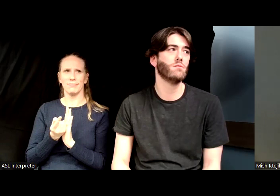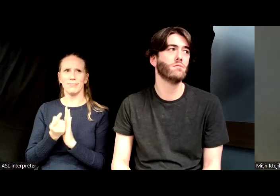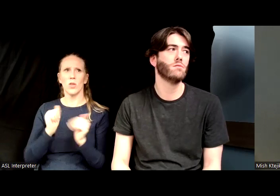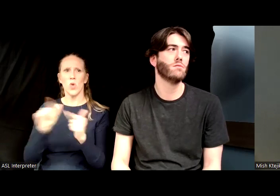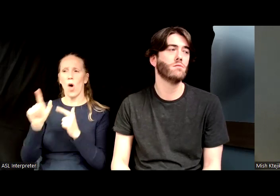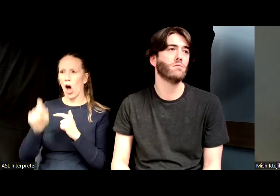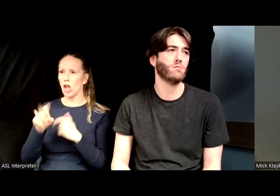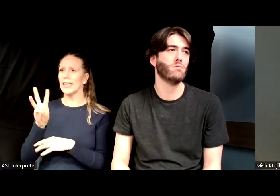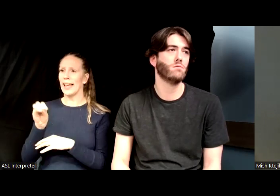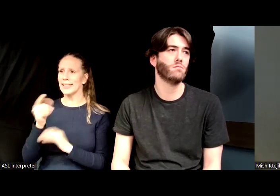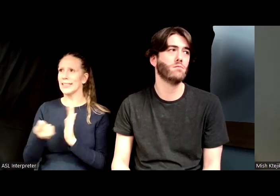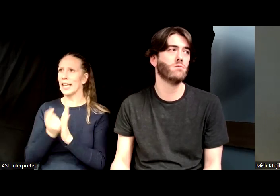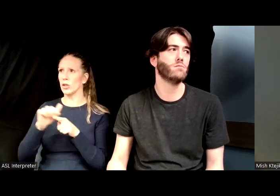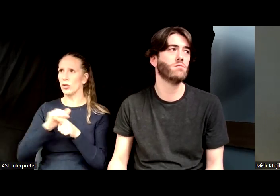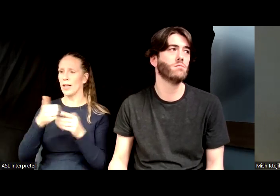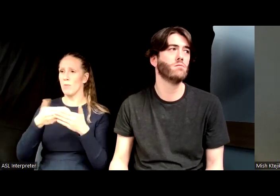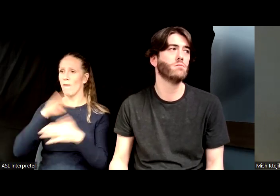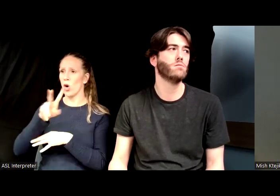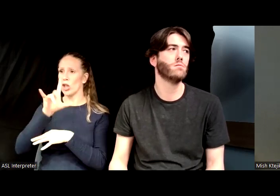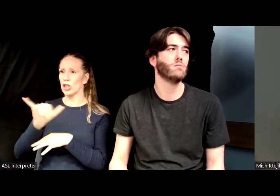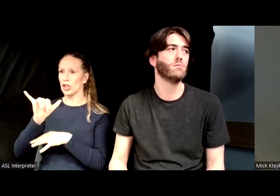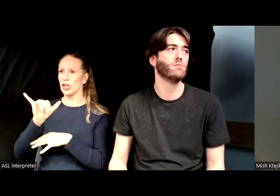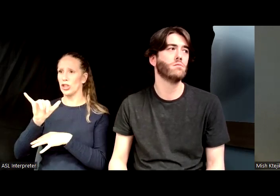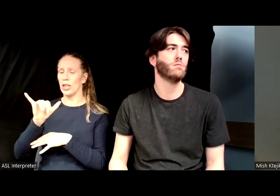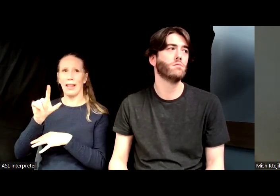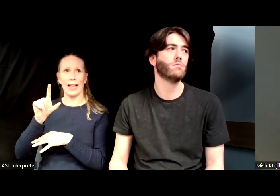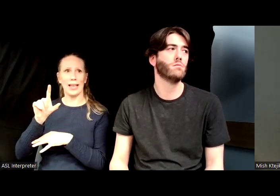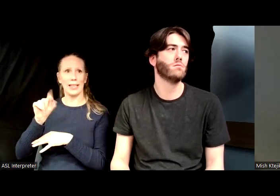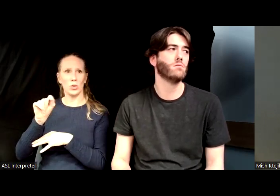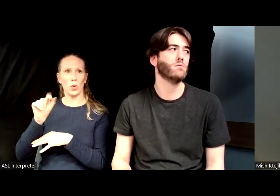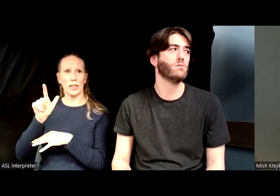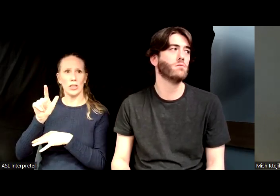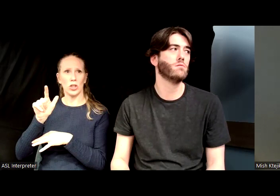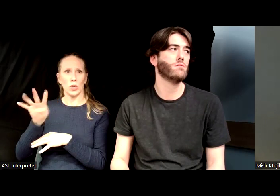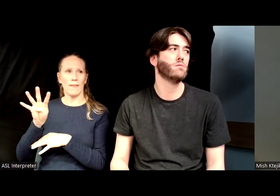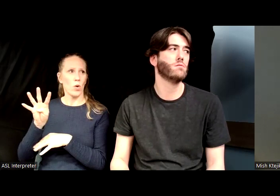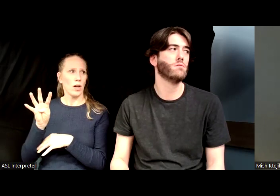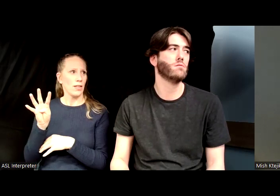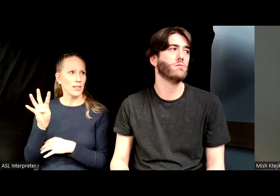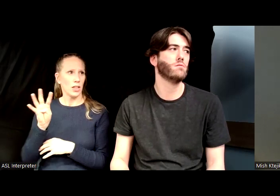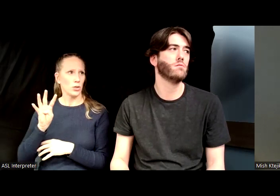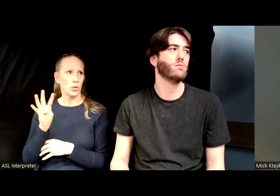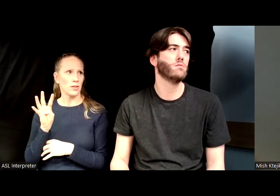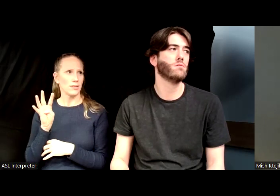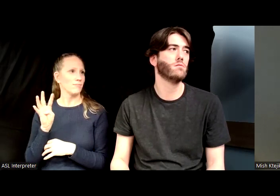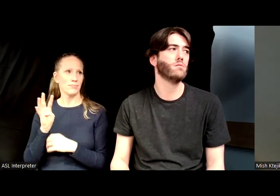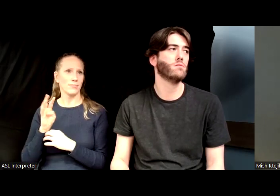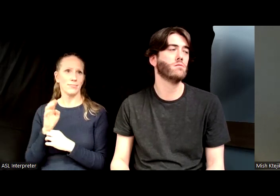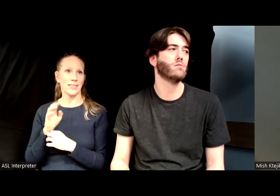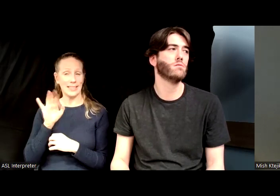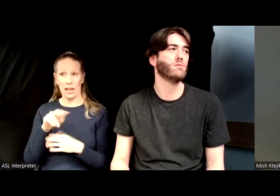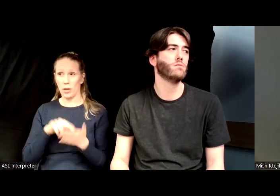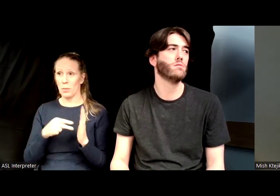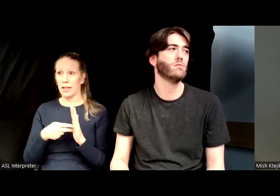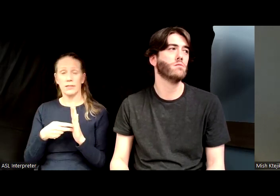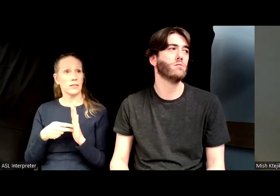that 60 hours before July 31st, 2024. Yeah. So is that what you're saying?